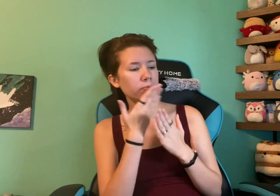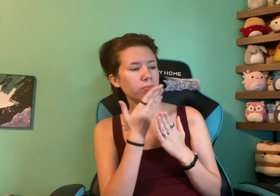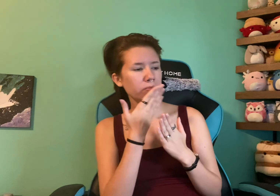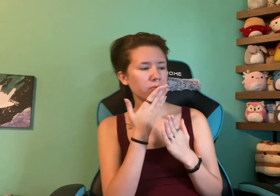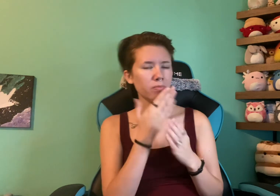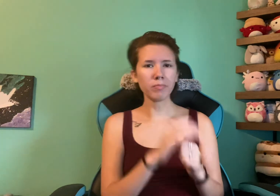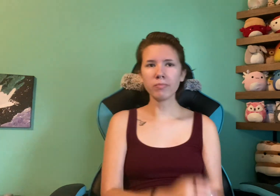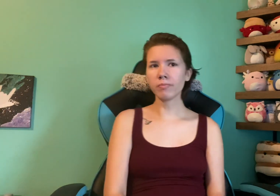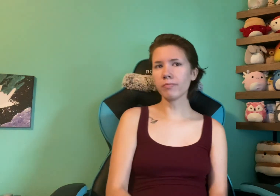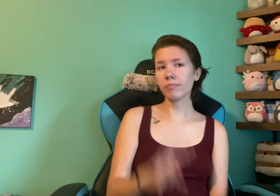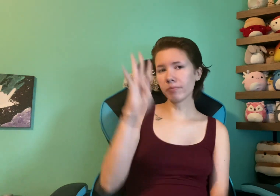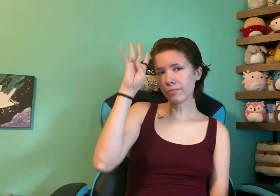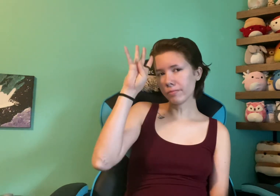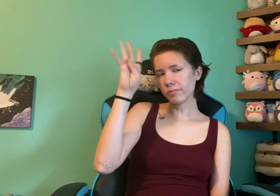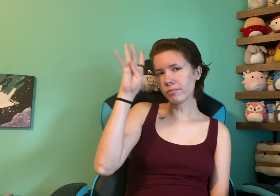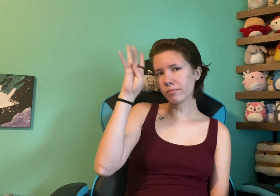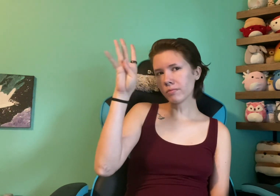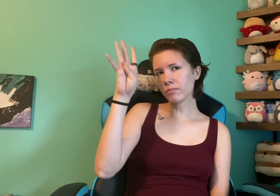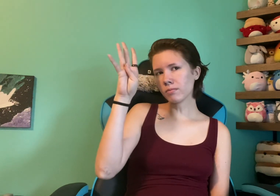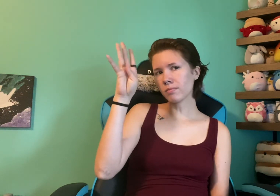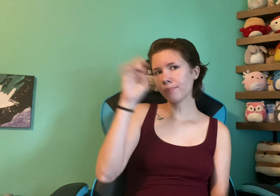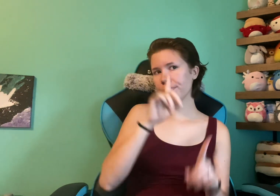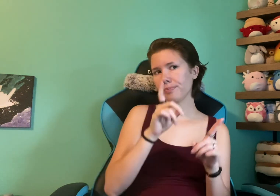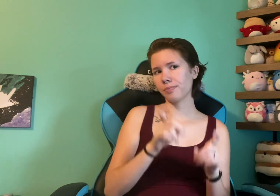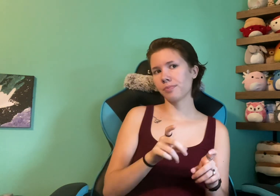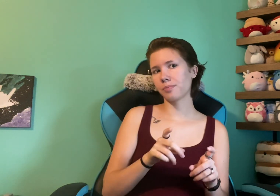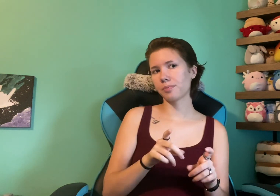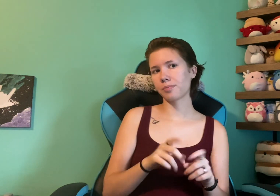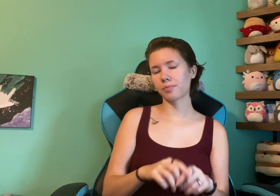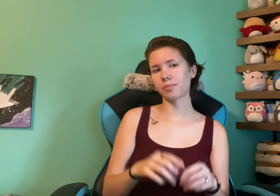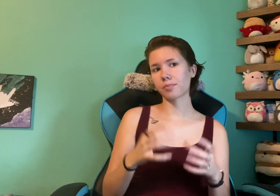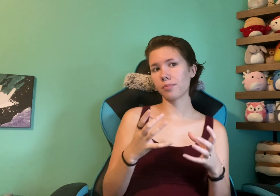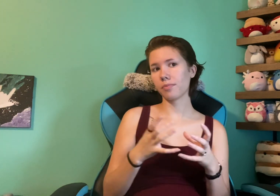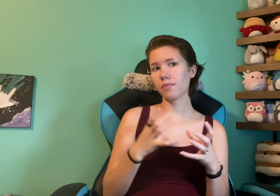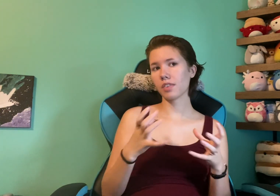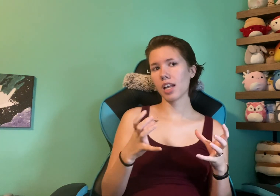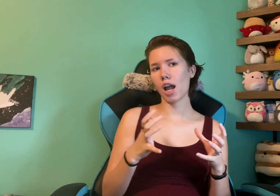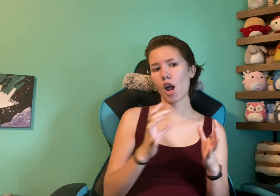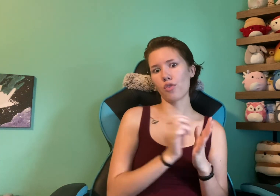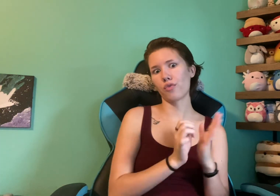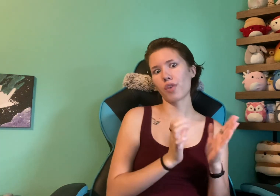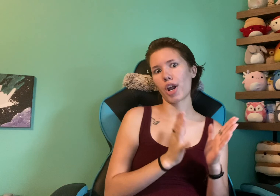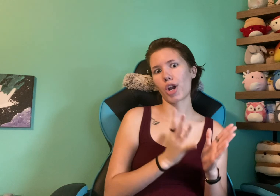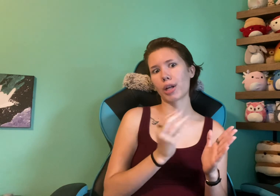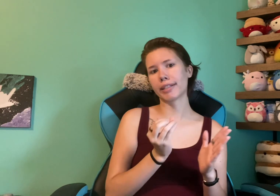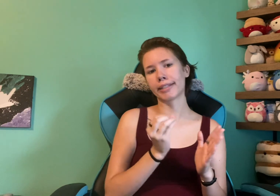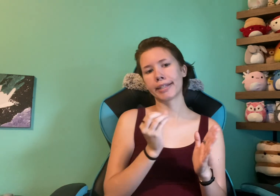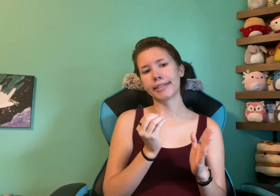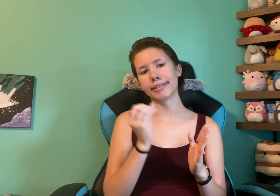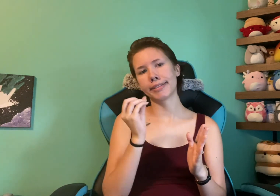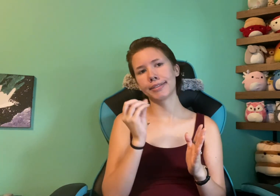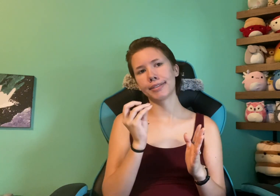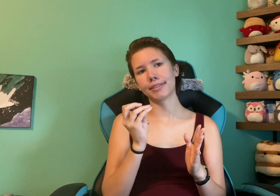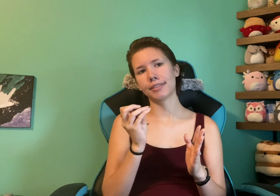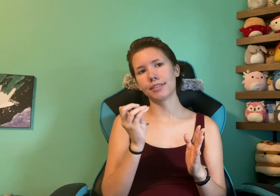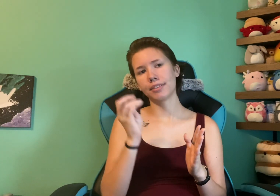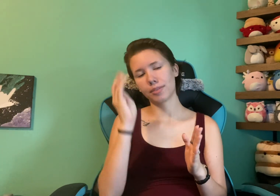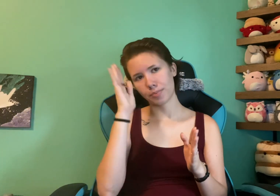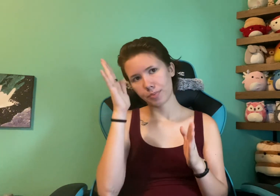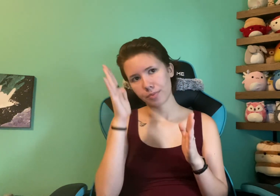if you remember, lots of times both writers and speakers don't explicitly or directly say what they mean. You